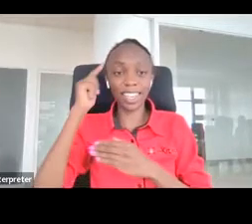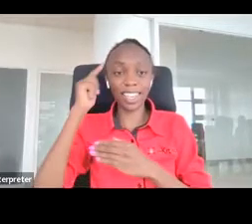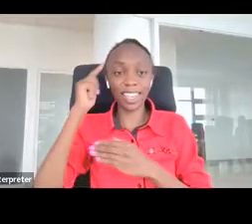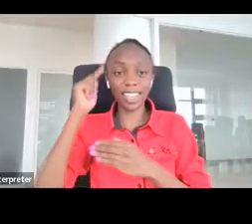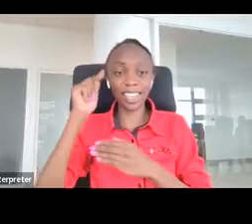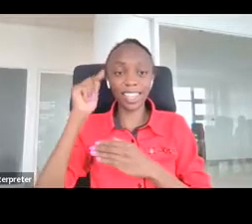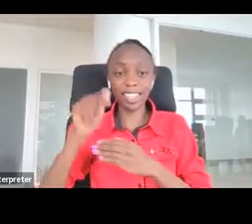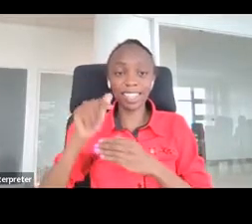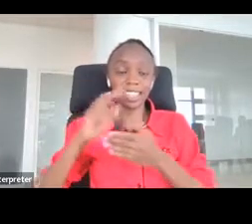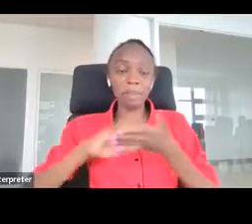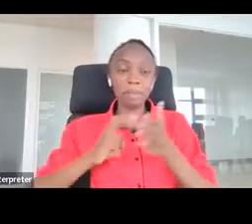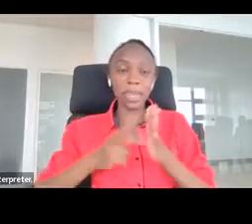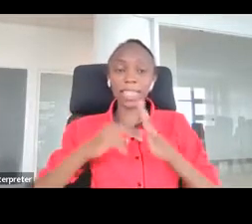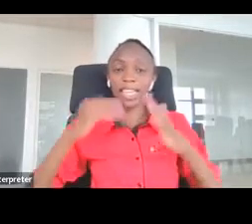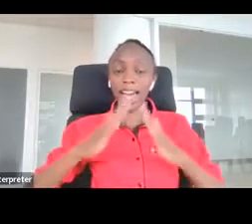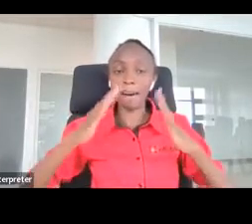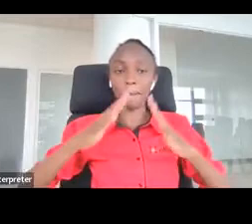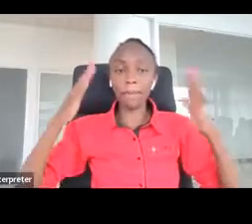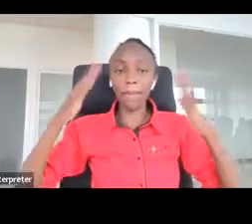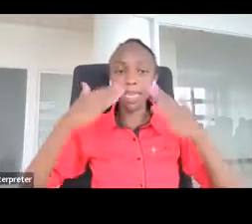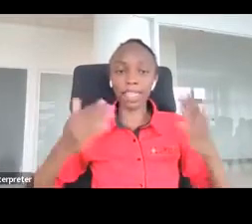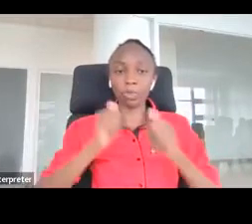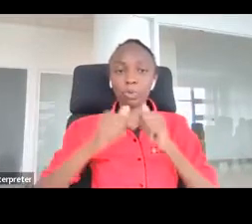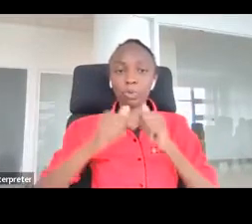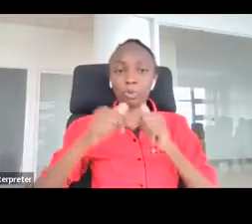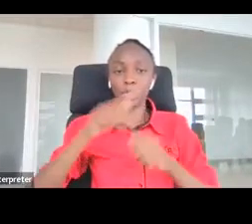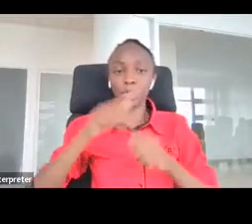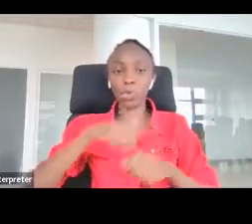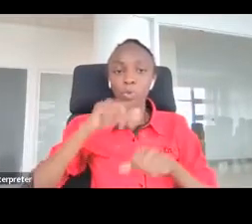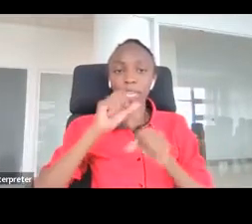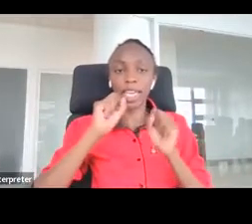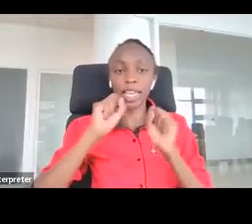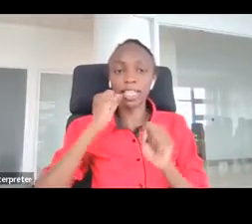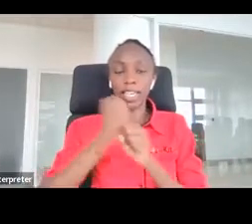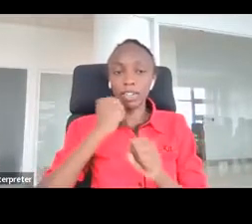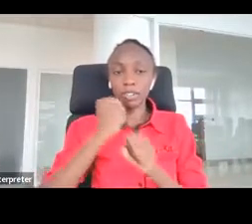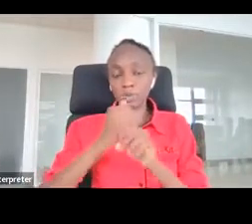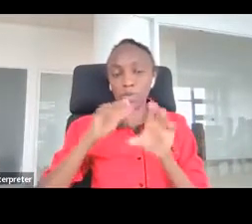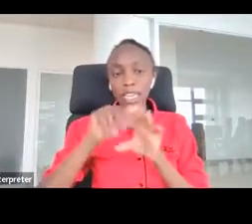Nairobi International Book Fair in 2022, but